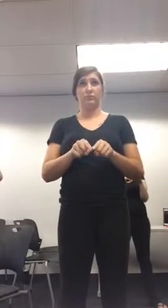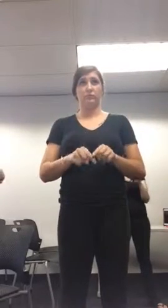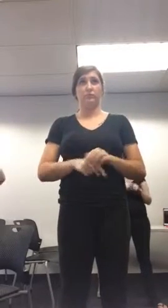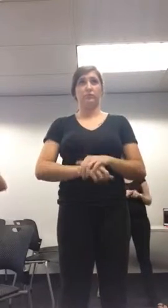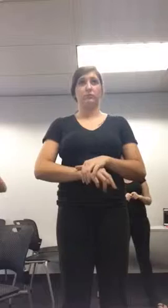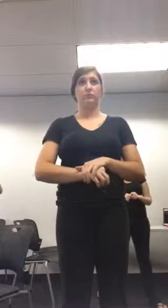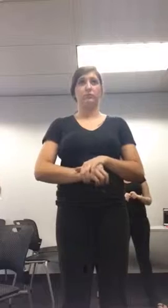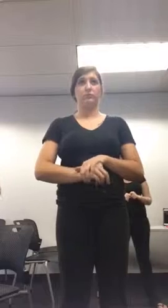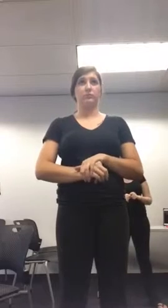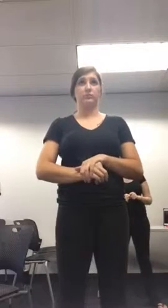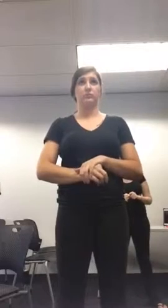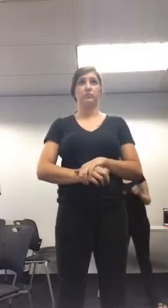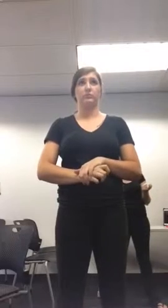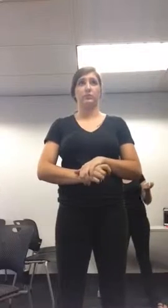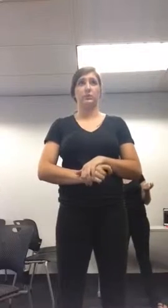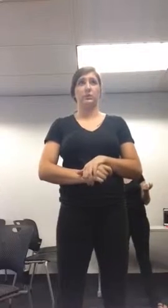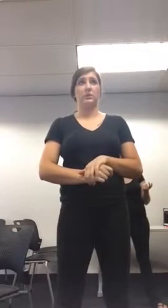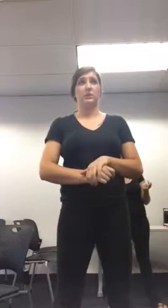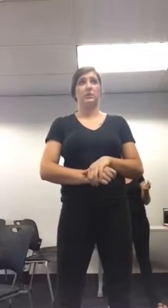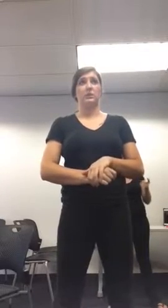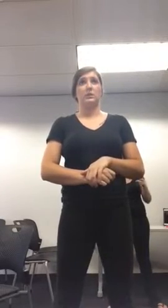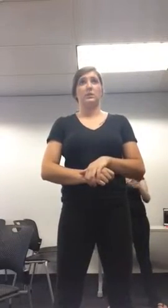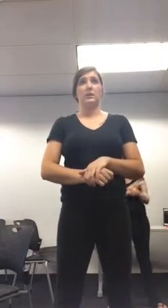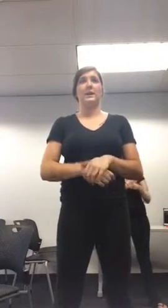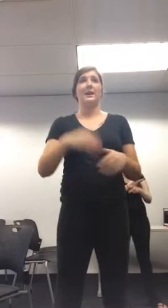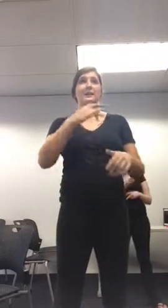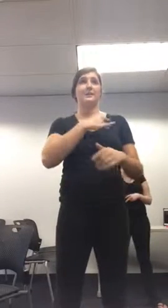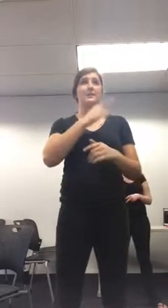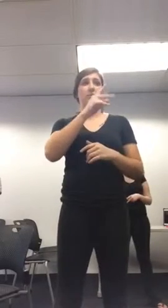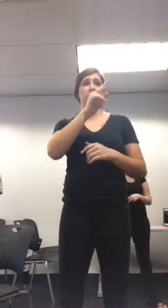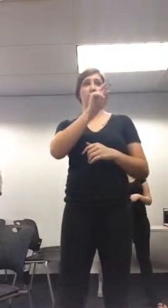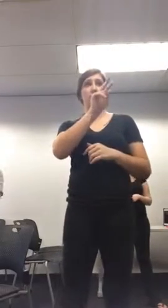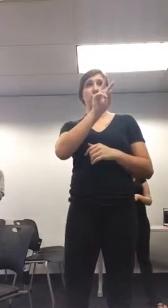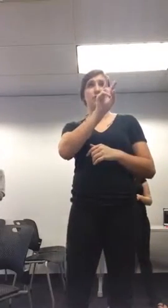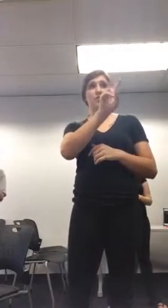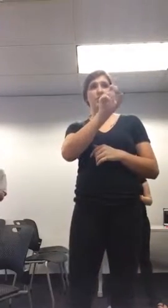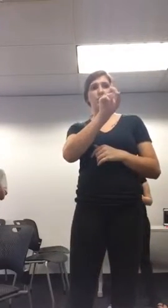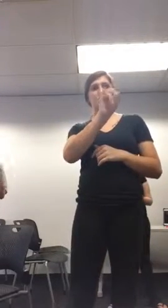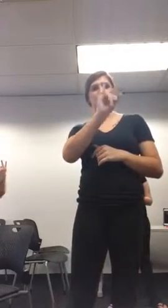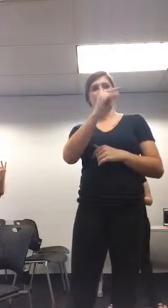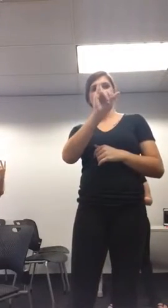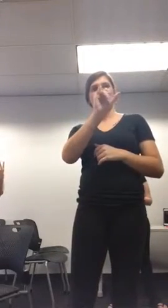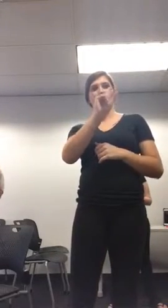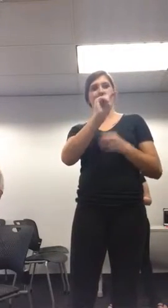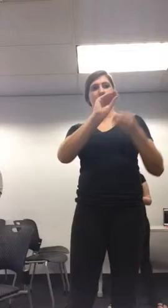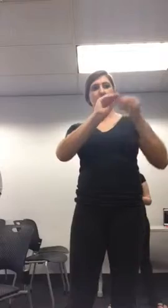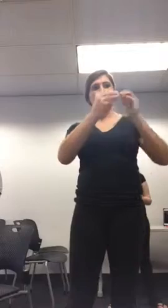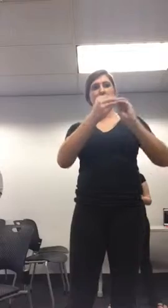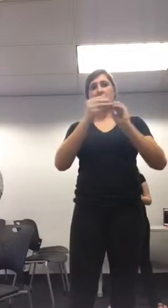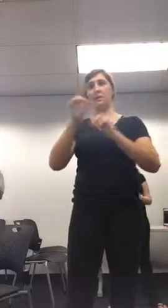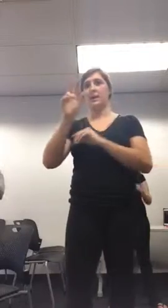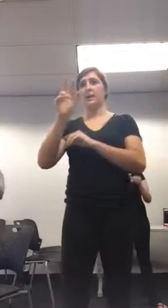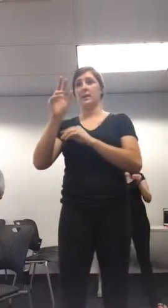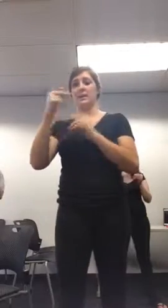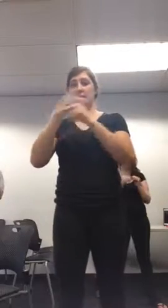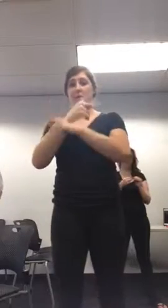And since we're multiplying a 2-digit number by a 3-digit number, we'll divide the rectangle into 3